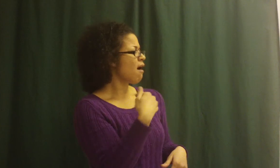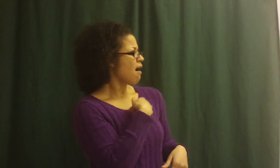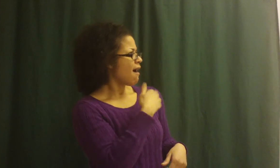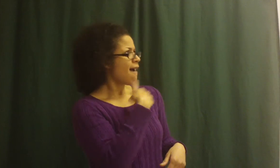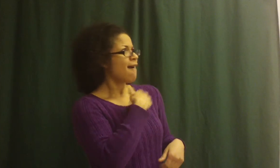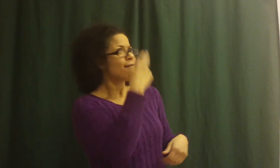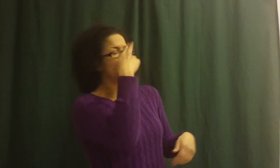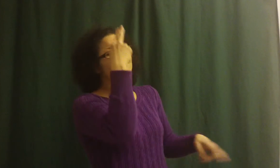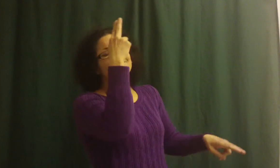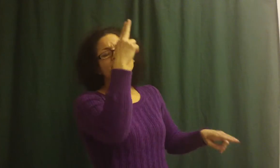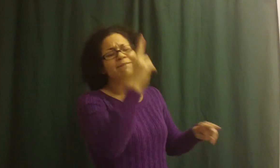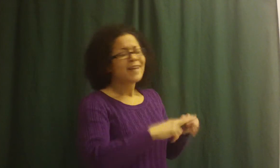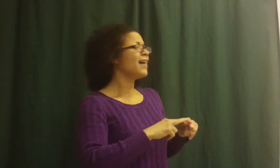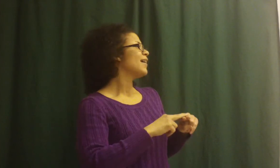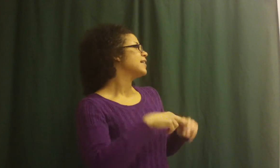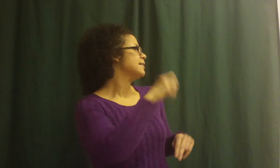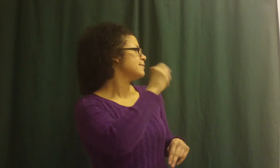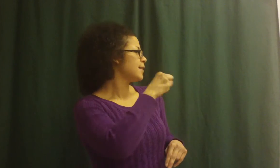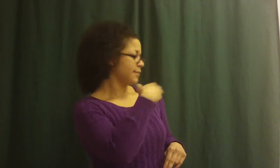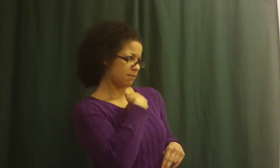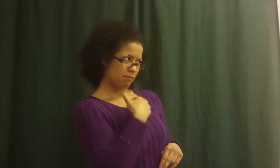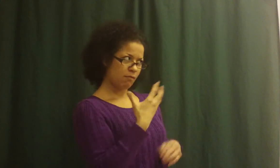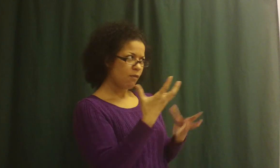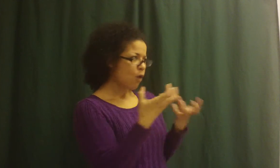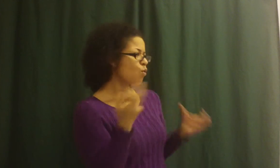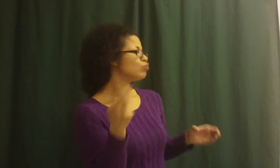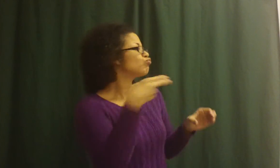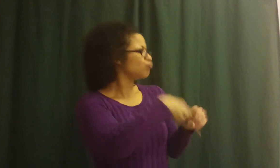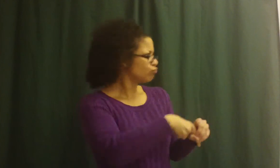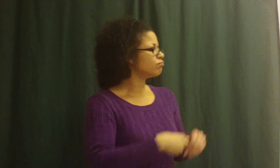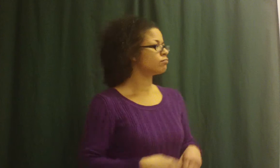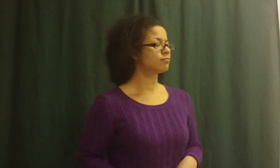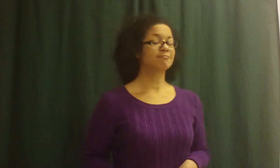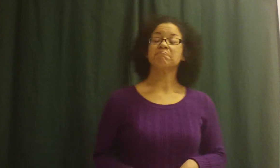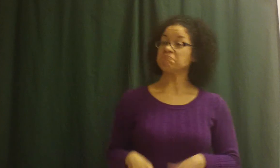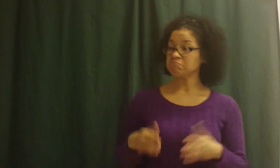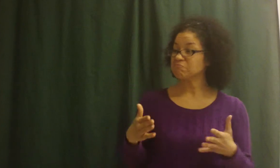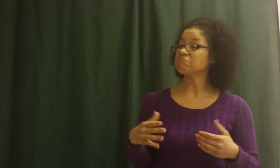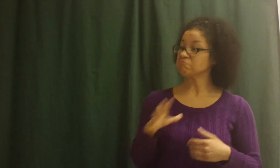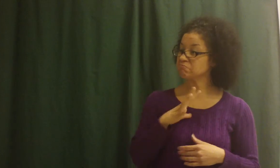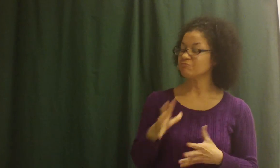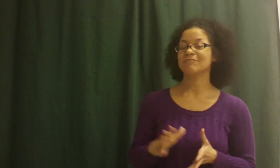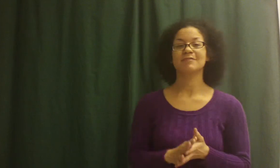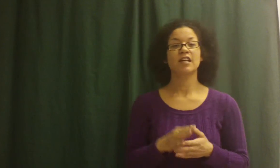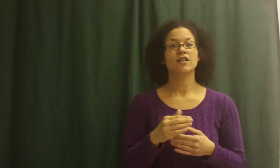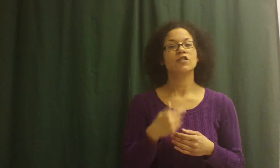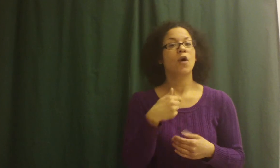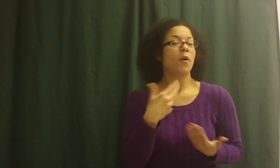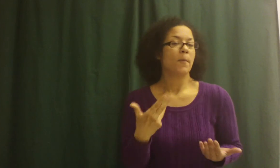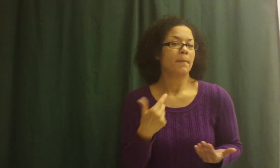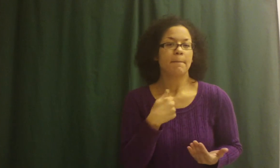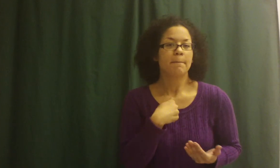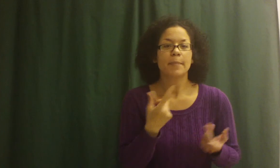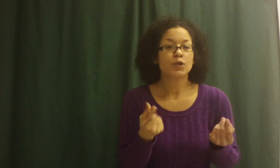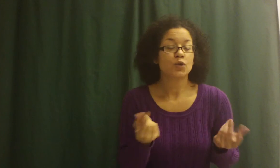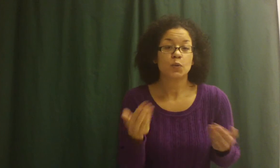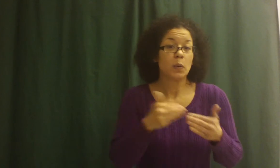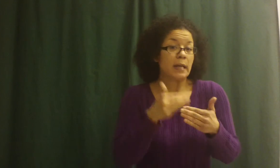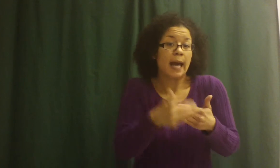said to count her in. I called another one of the girls and asked, would you like to go on a cruise? Your sister and I